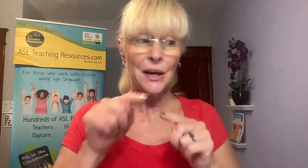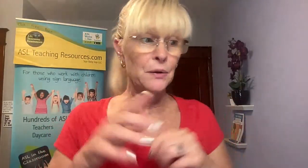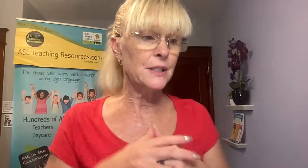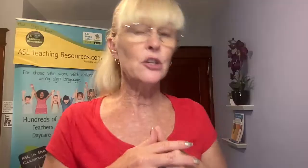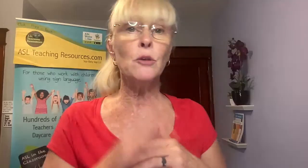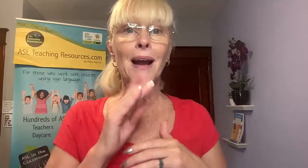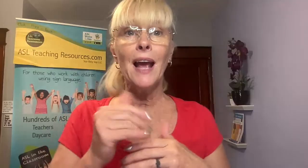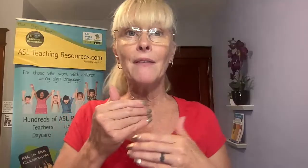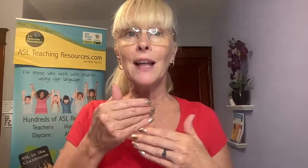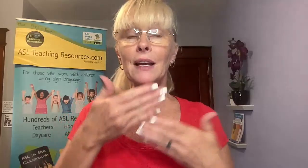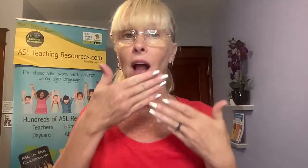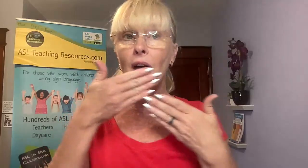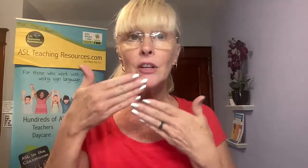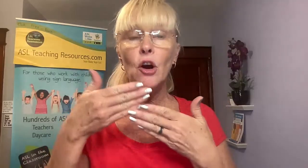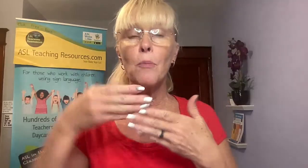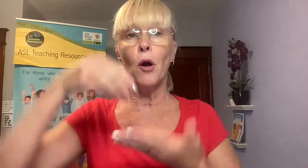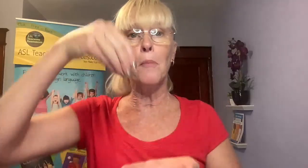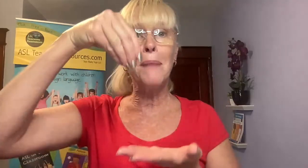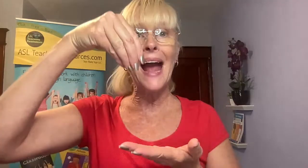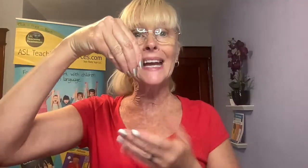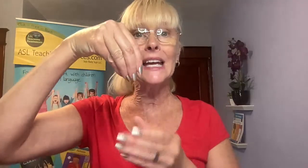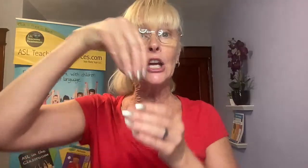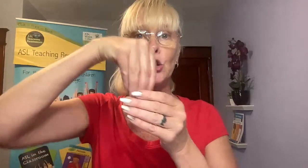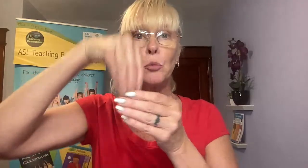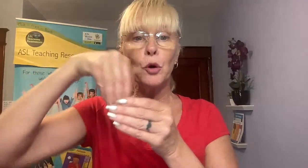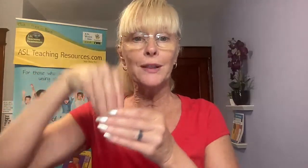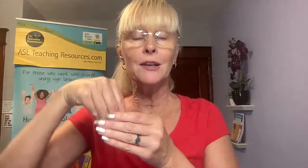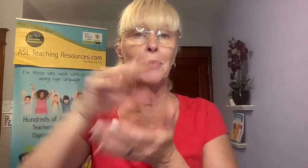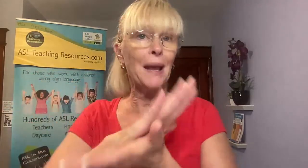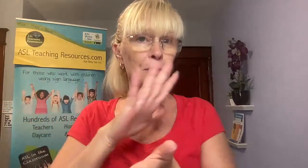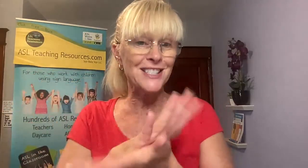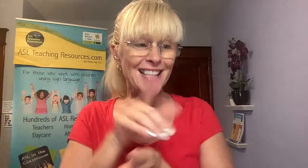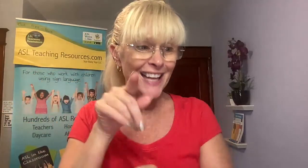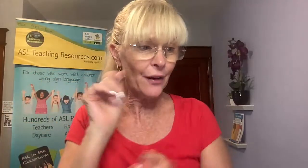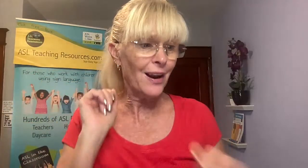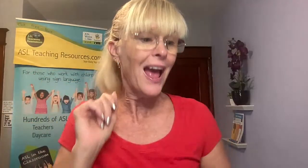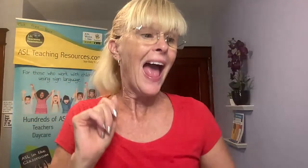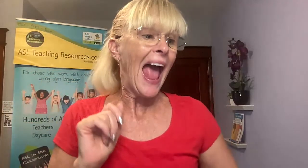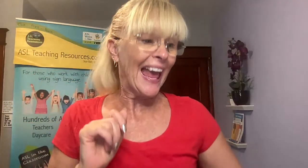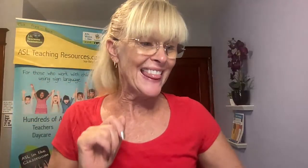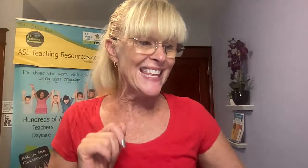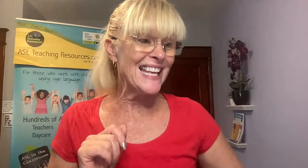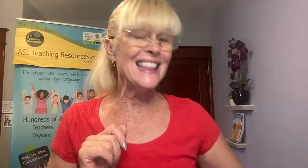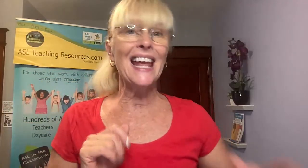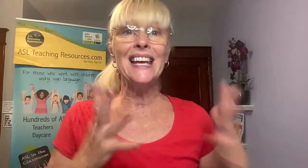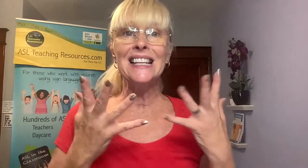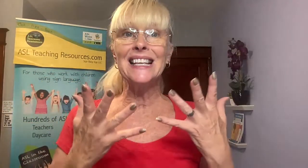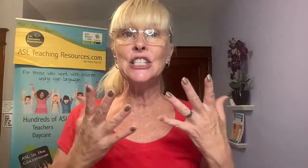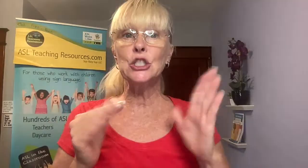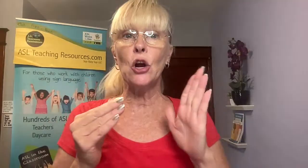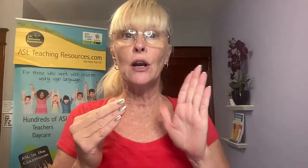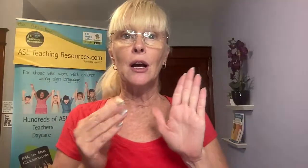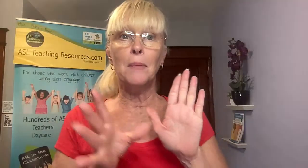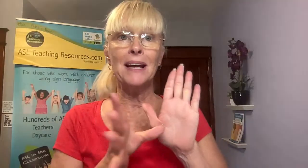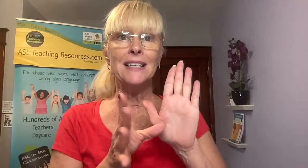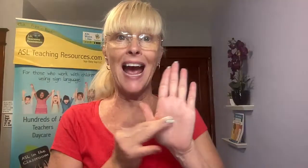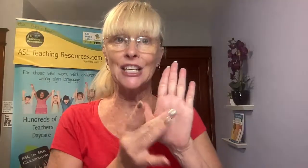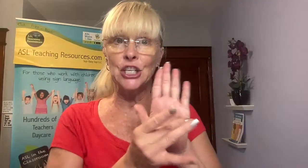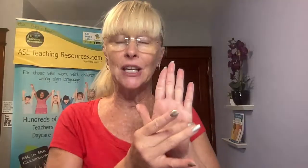goes. So you might have like an envelope or a baggie, and you put their papers in there, and then they can then start attaching it,